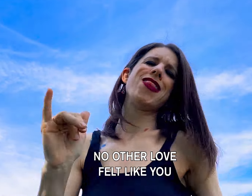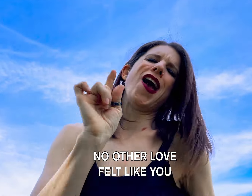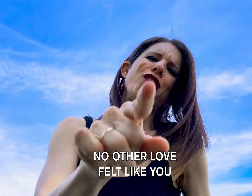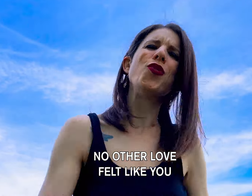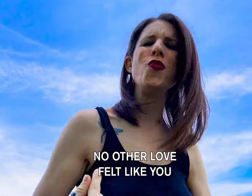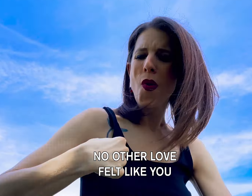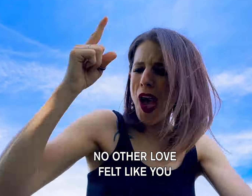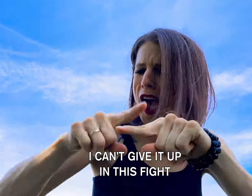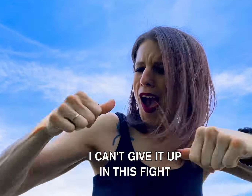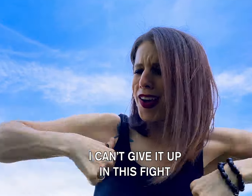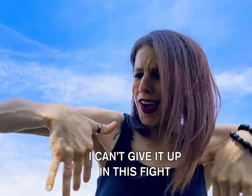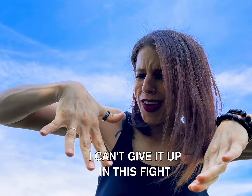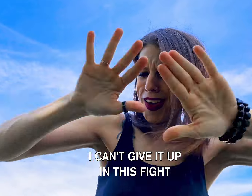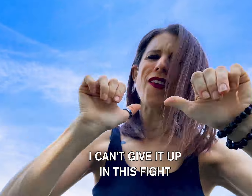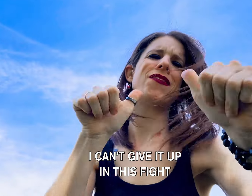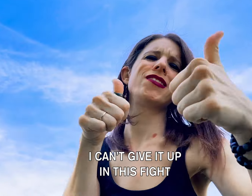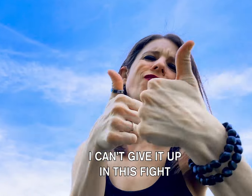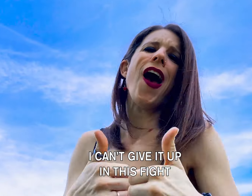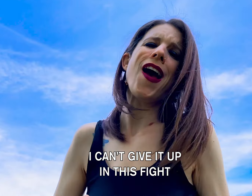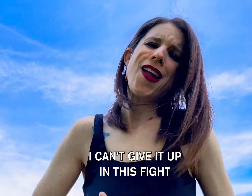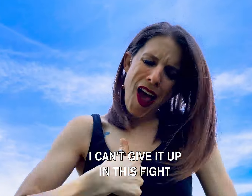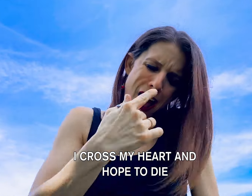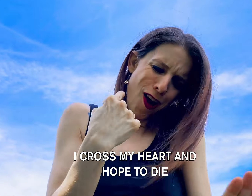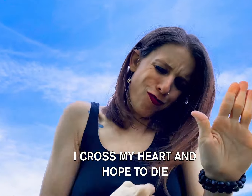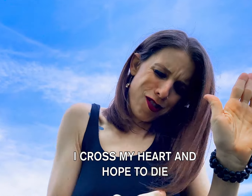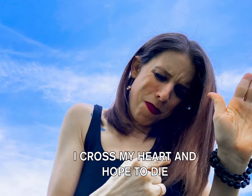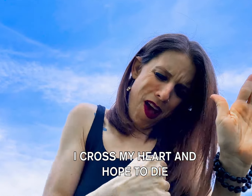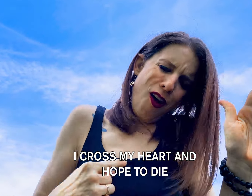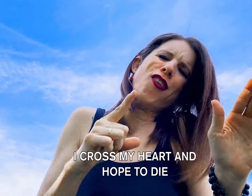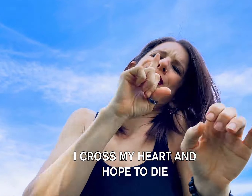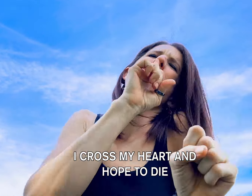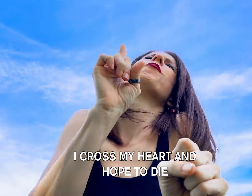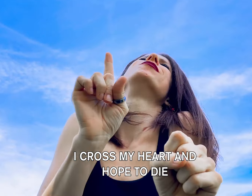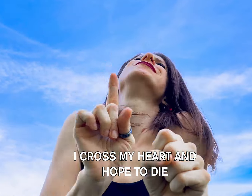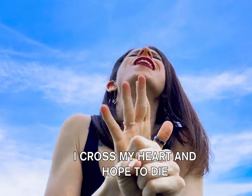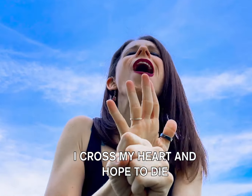like you. I can't give it up in this fight. I cross my heart and hope to die.